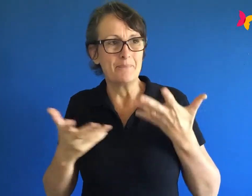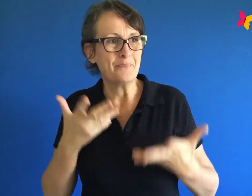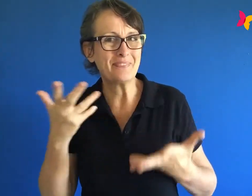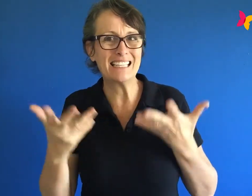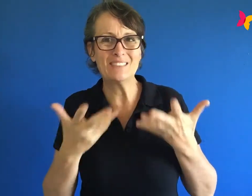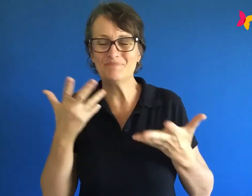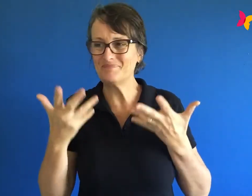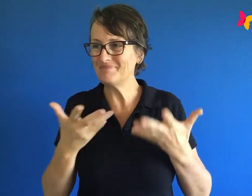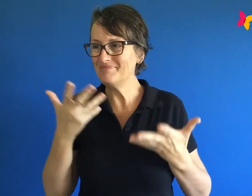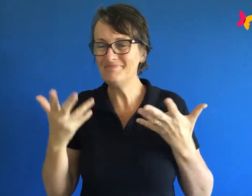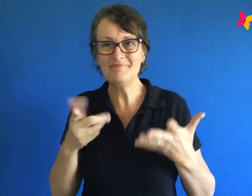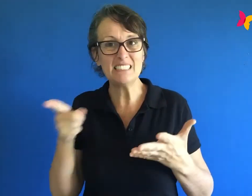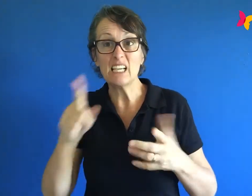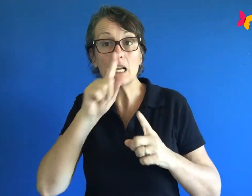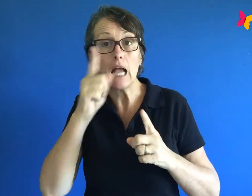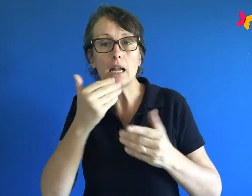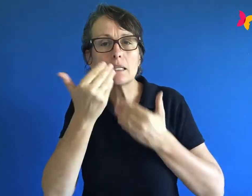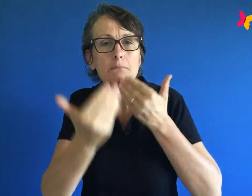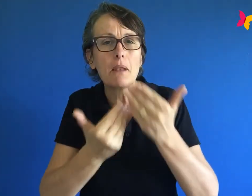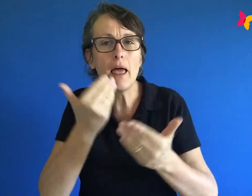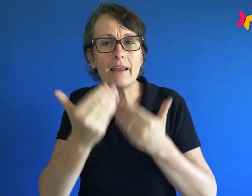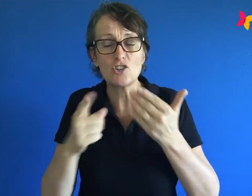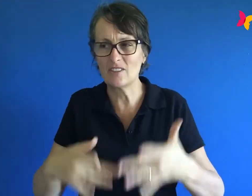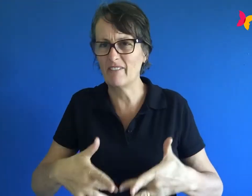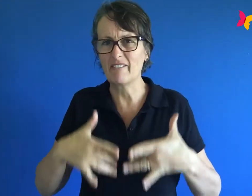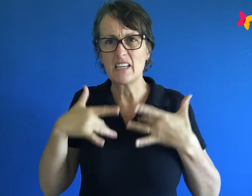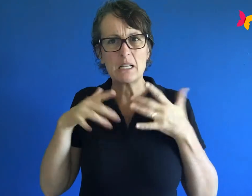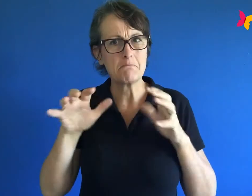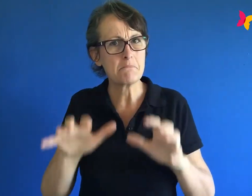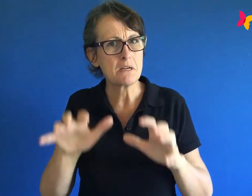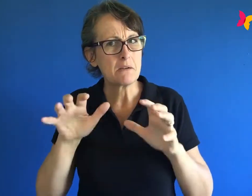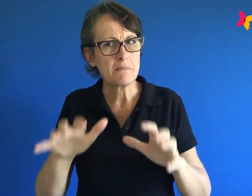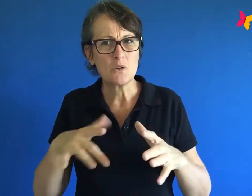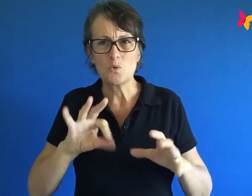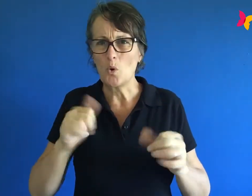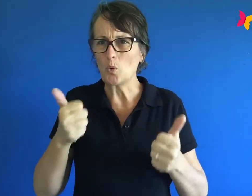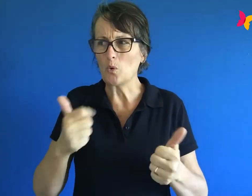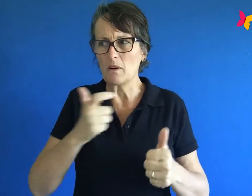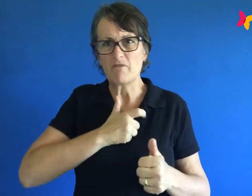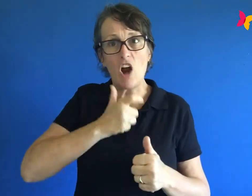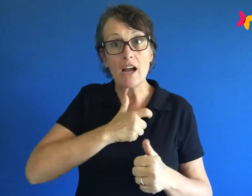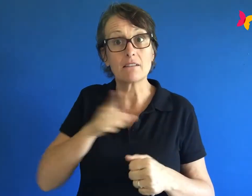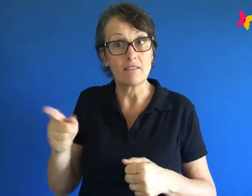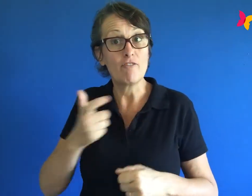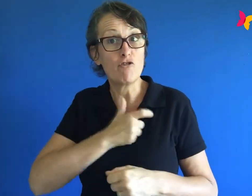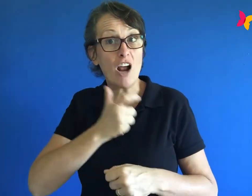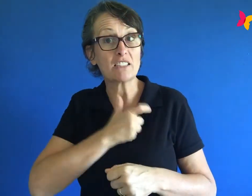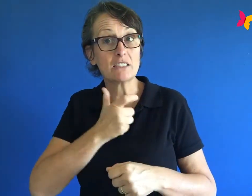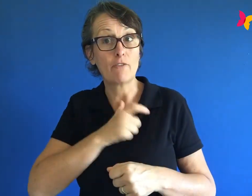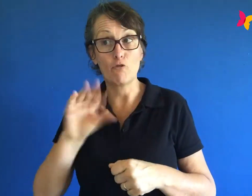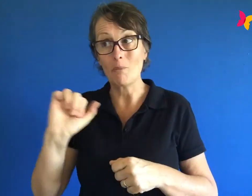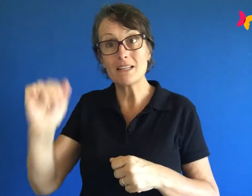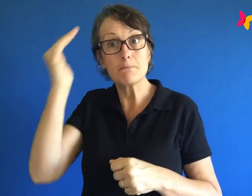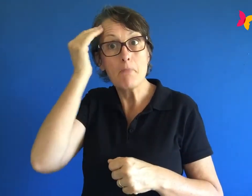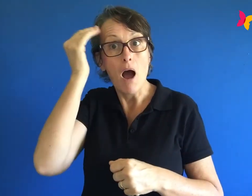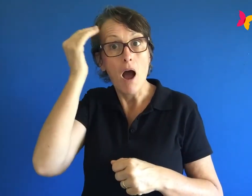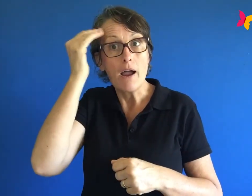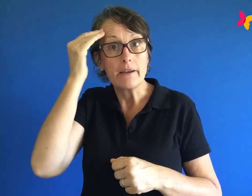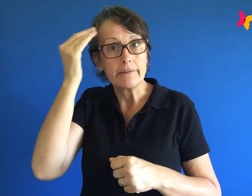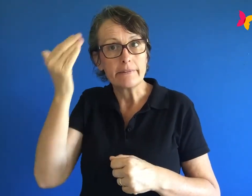beyond the feeling of fear, that it was coming from his own mind. There was nothing else around